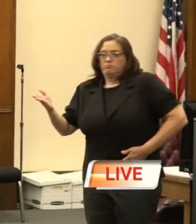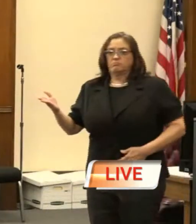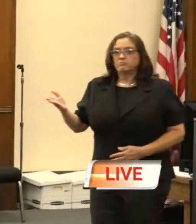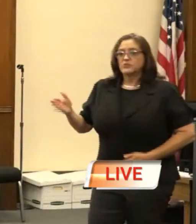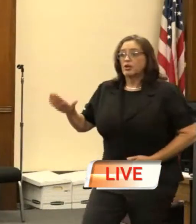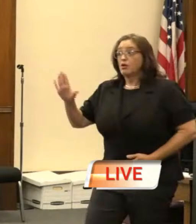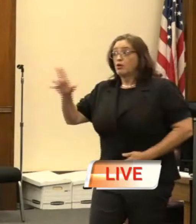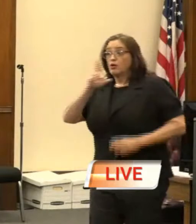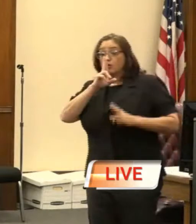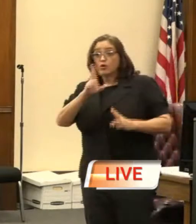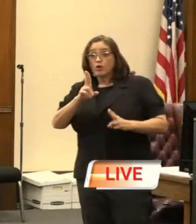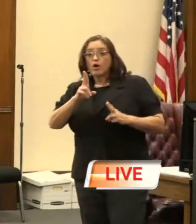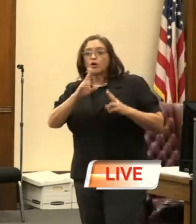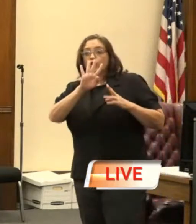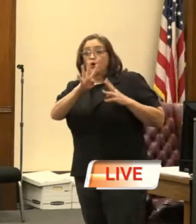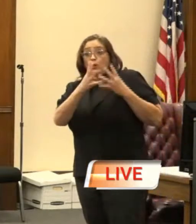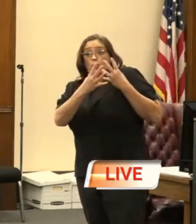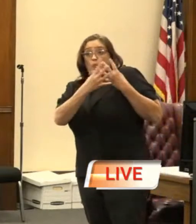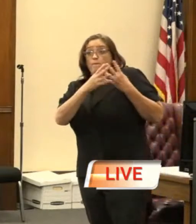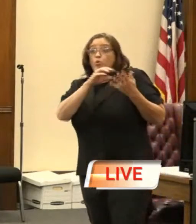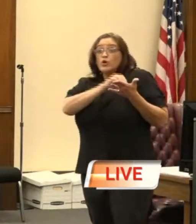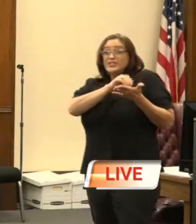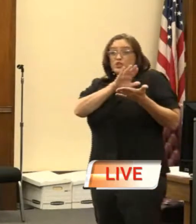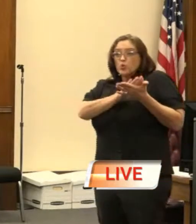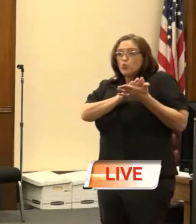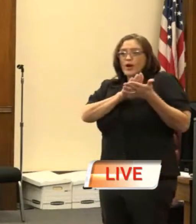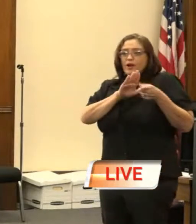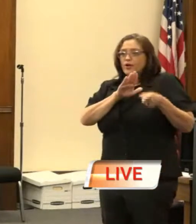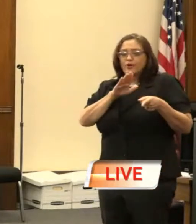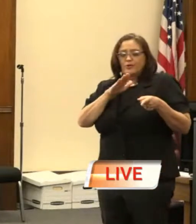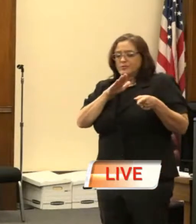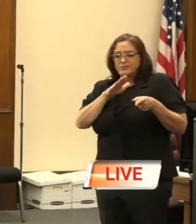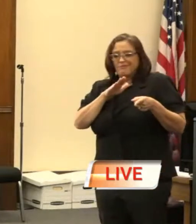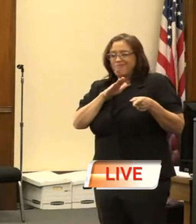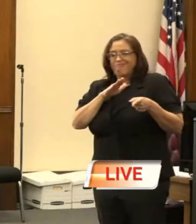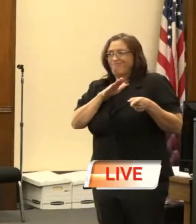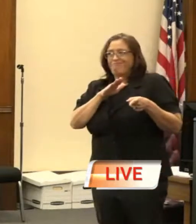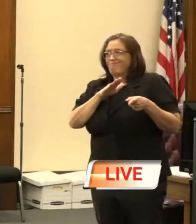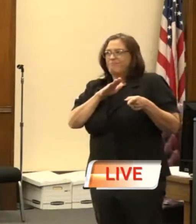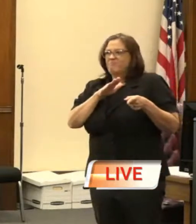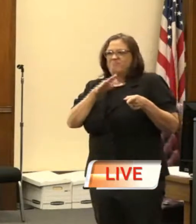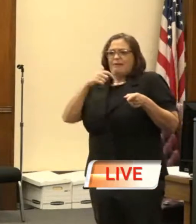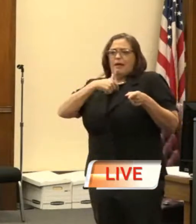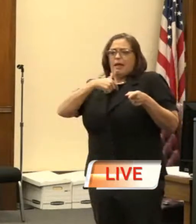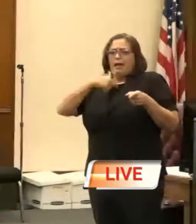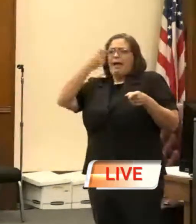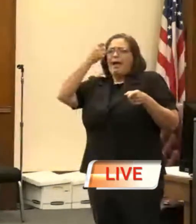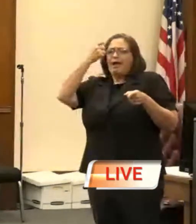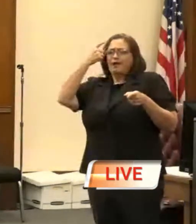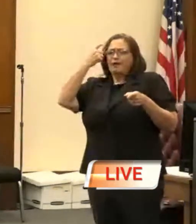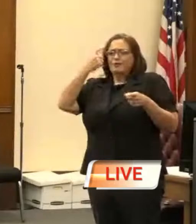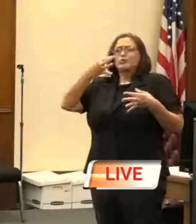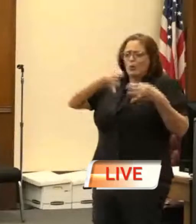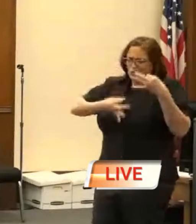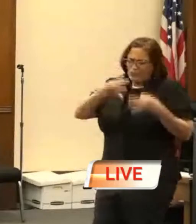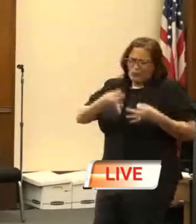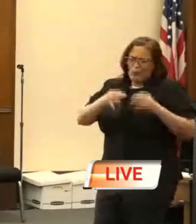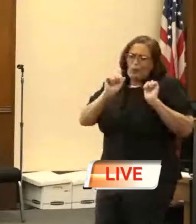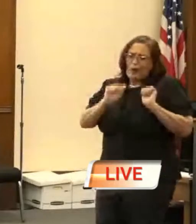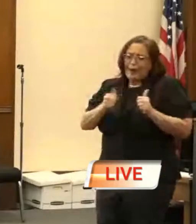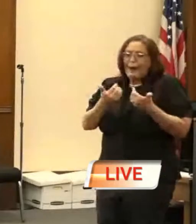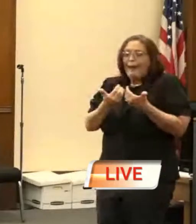2023, I believe, records of petitioner. I don't really, I understand the court is perfectly capable from